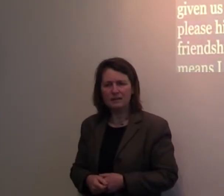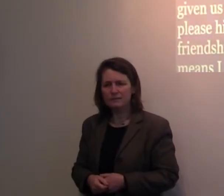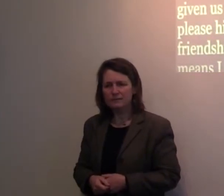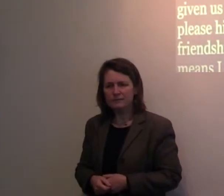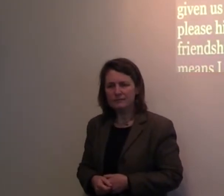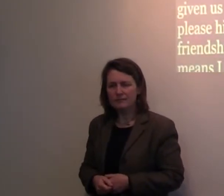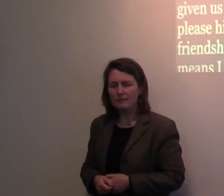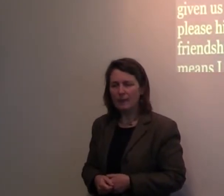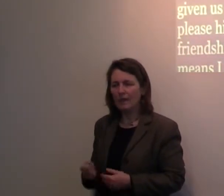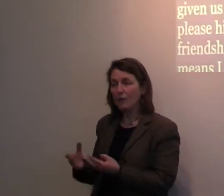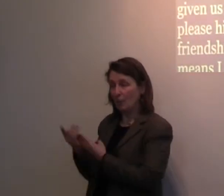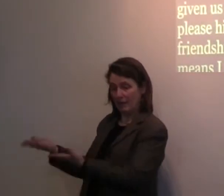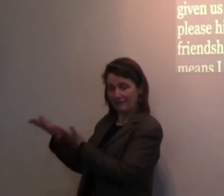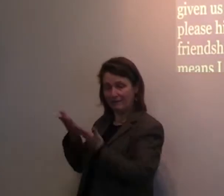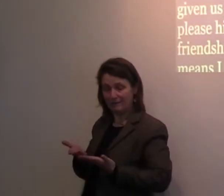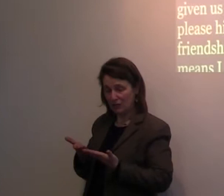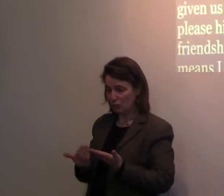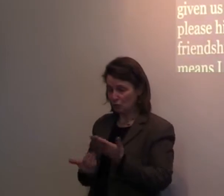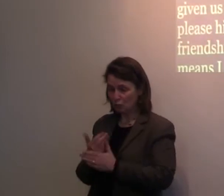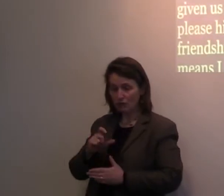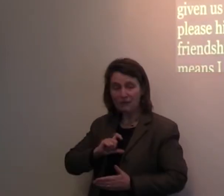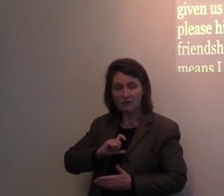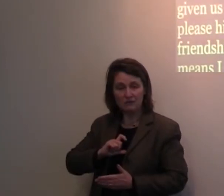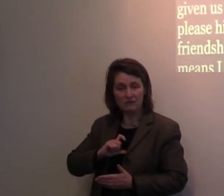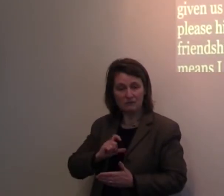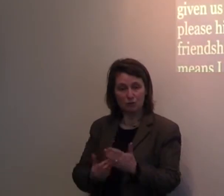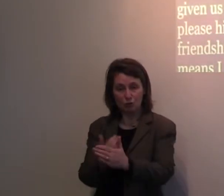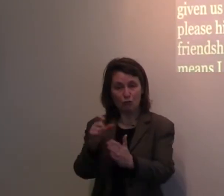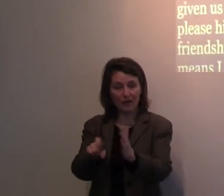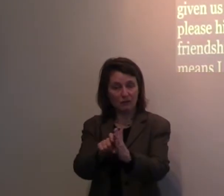God has given us a new character, so we want to please Him.